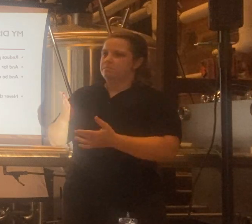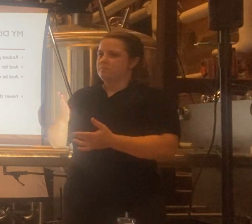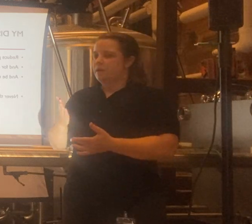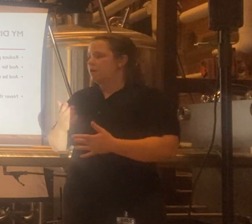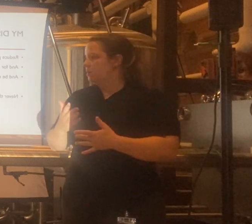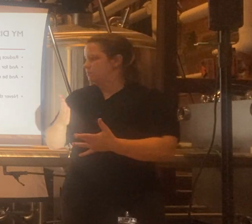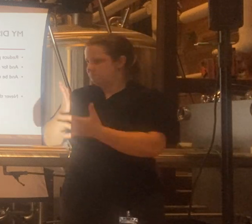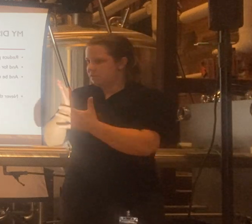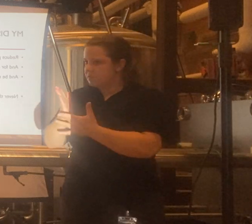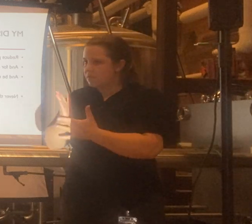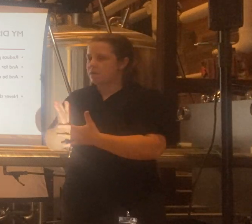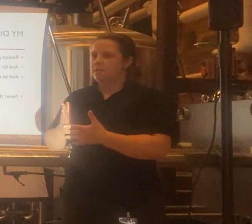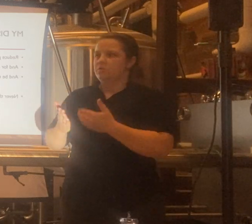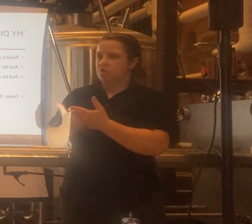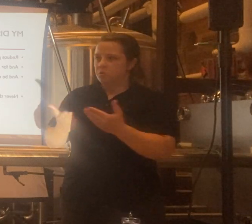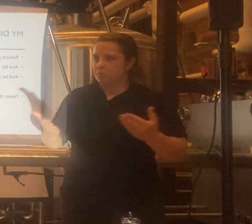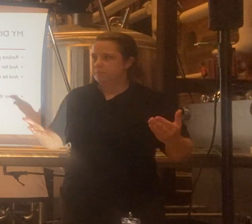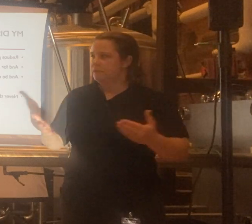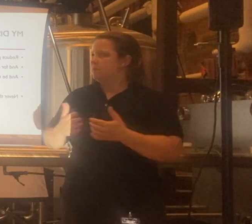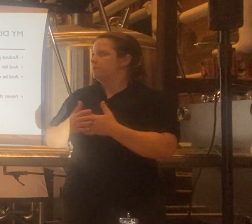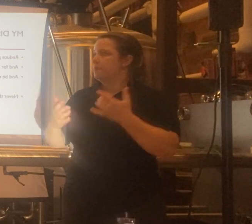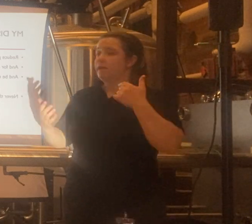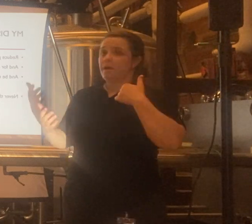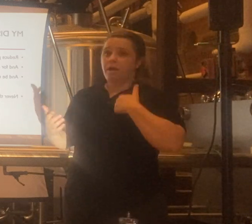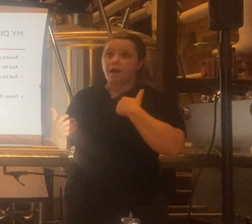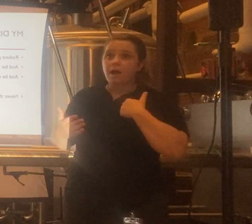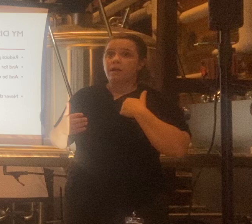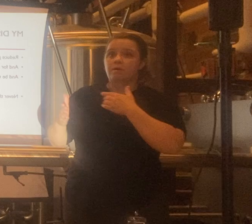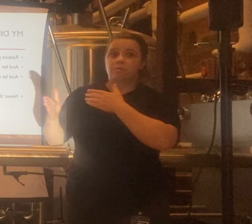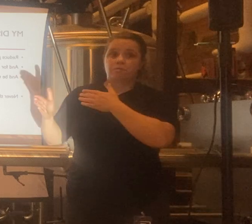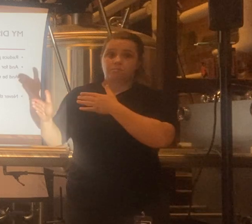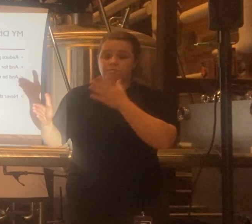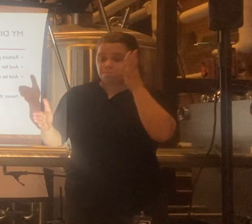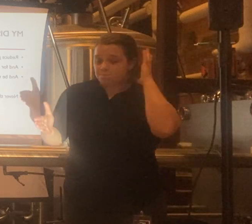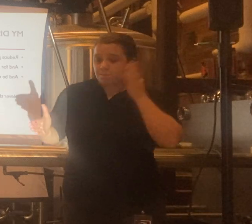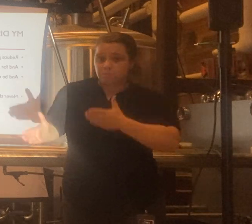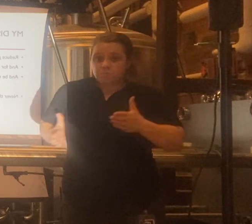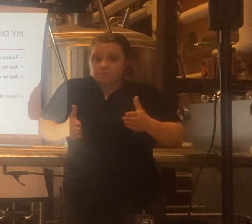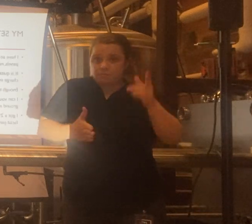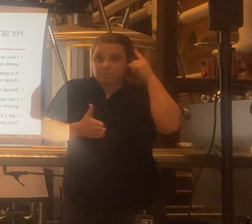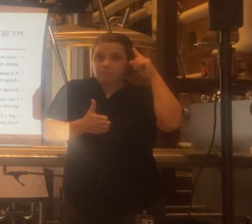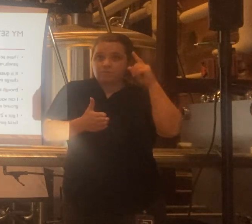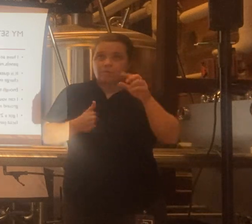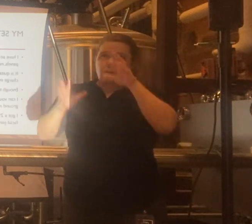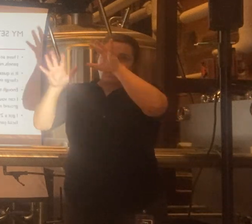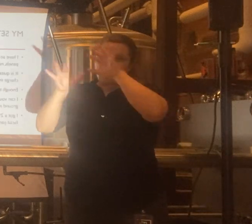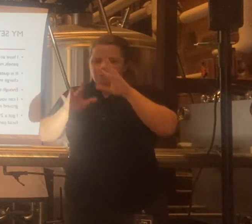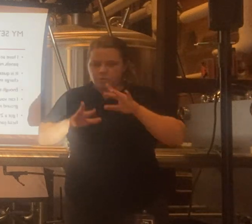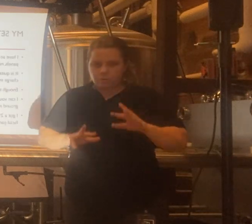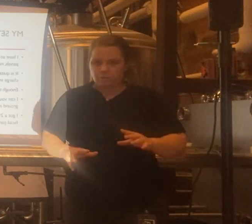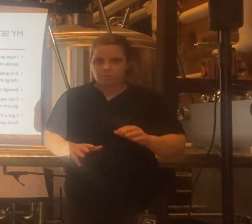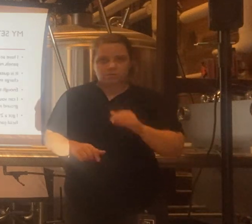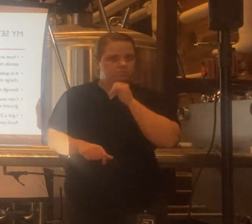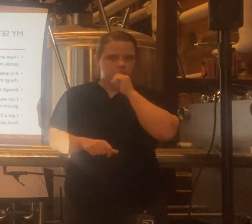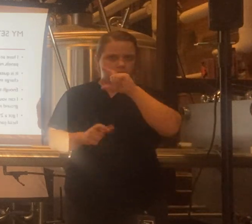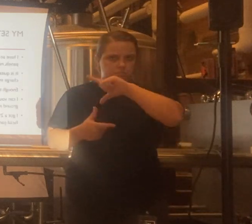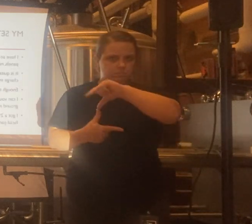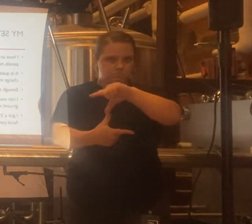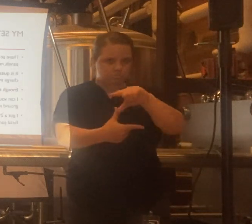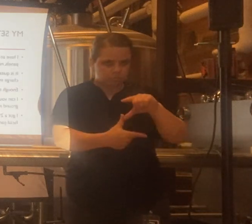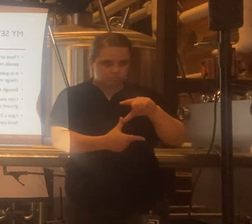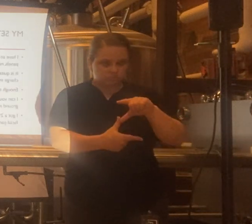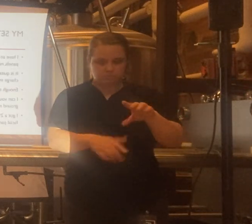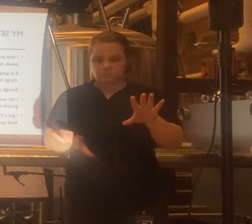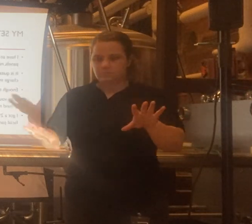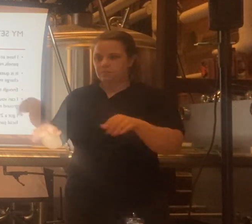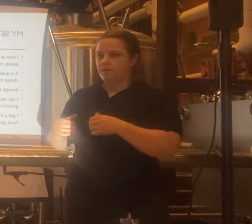then again, I was preparing for Snowmageddon, never a tornado. So that was one surprise. So what's my setup? So this is